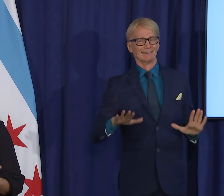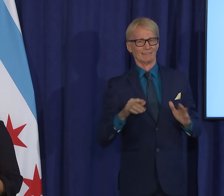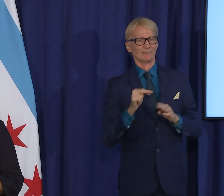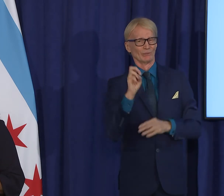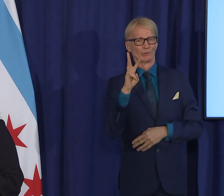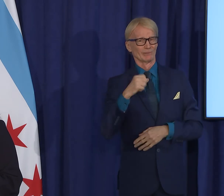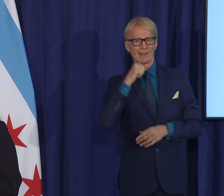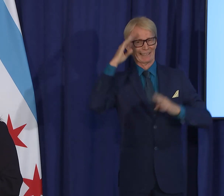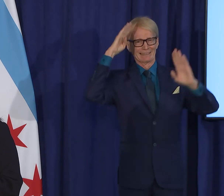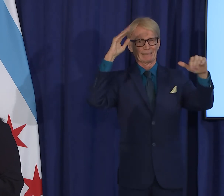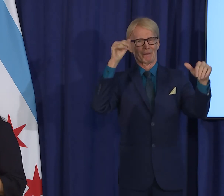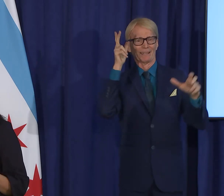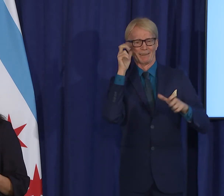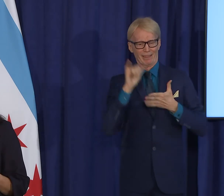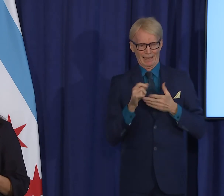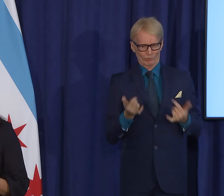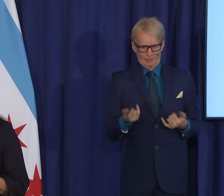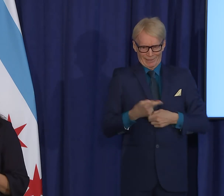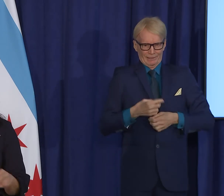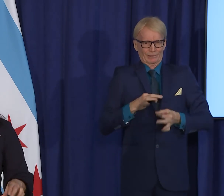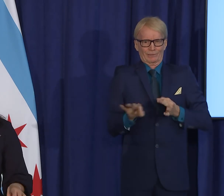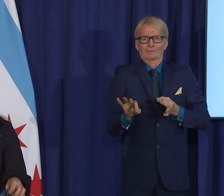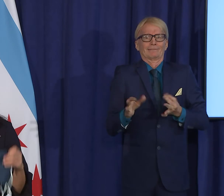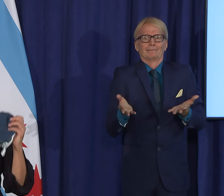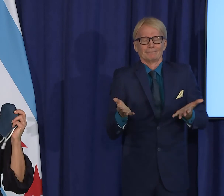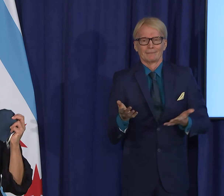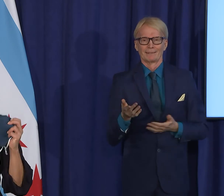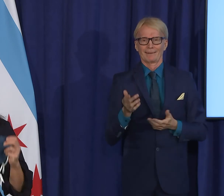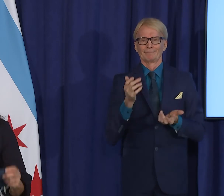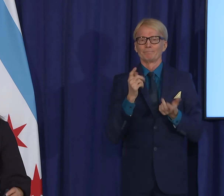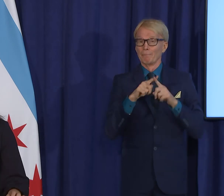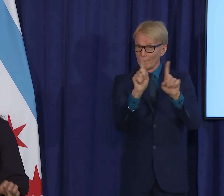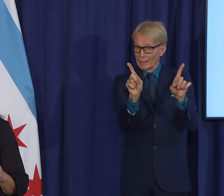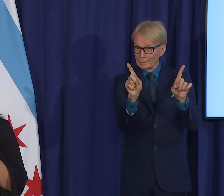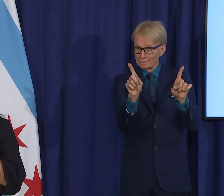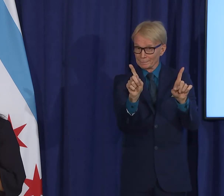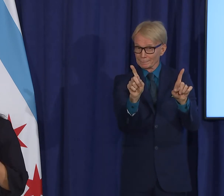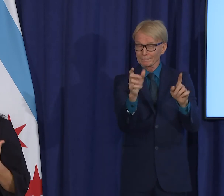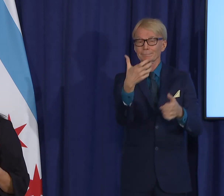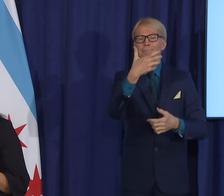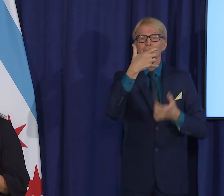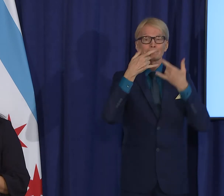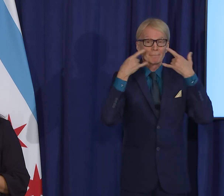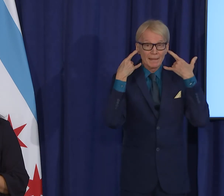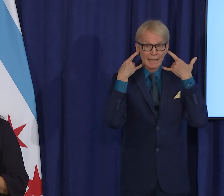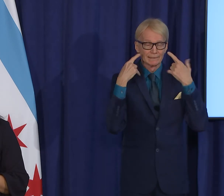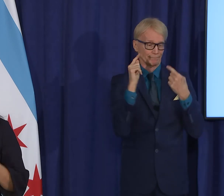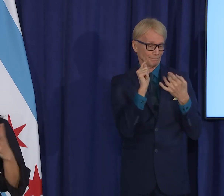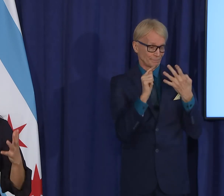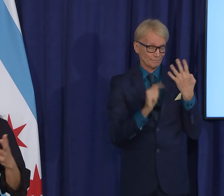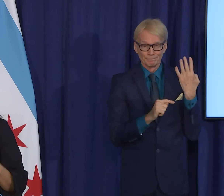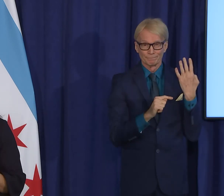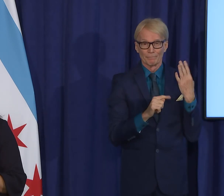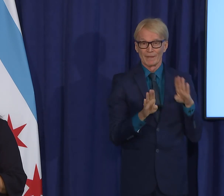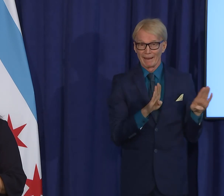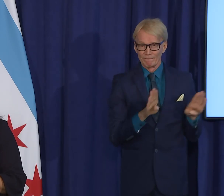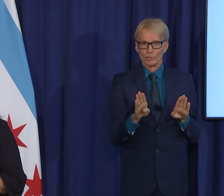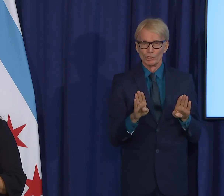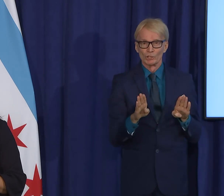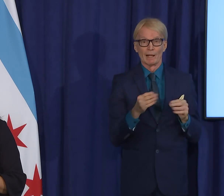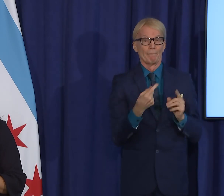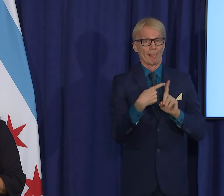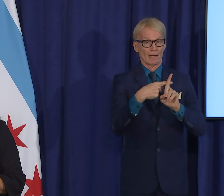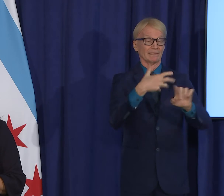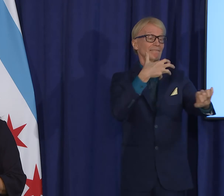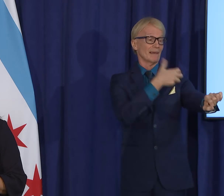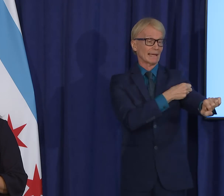so soon. But I think that the wearing of the masks, certainly all these measures to vaccinate our